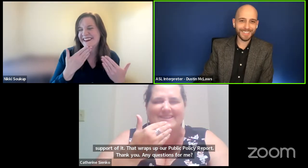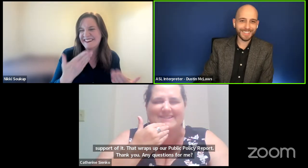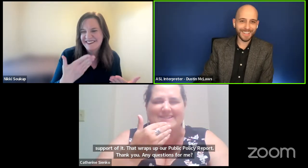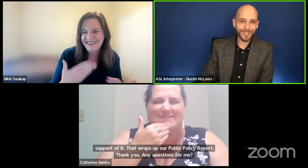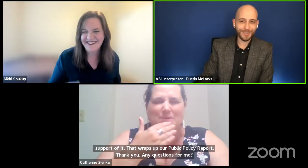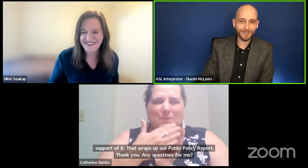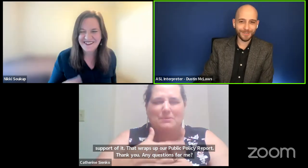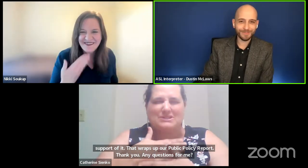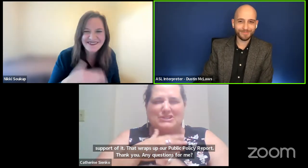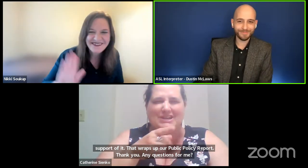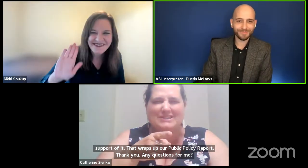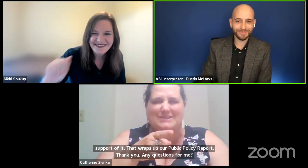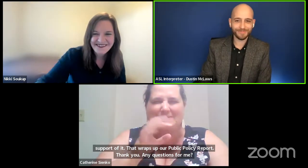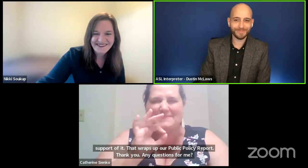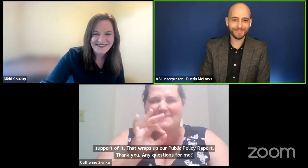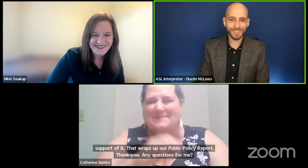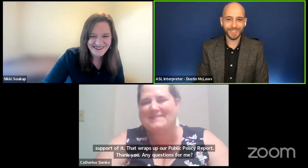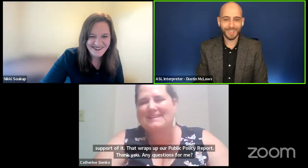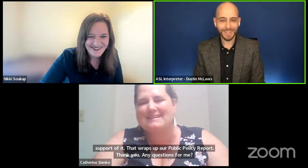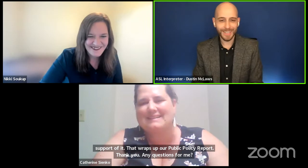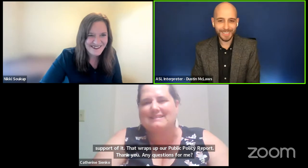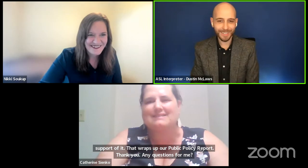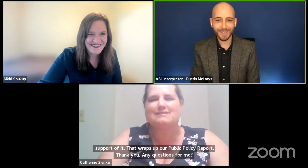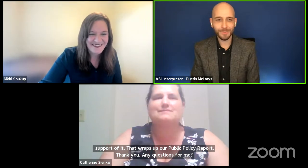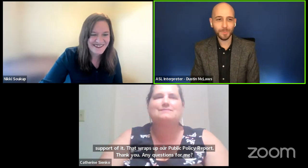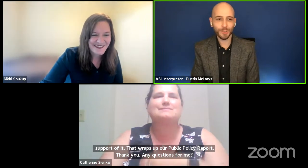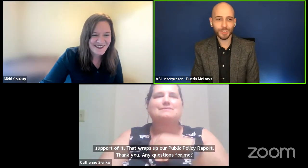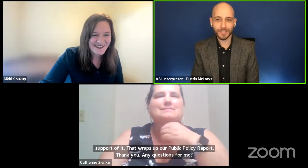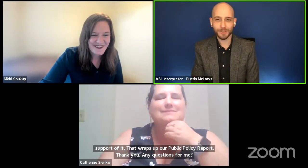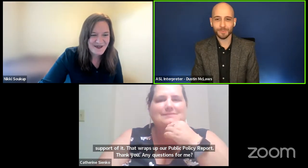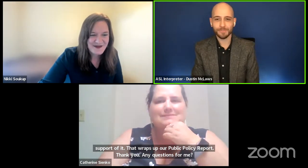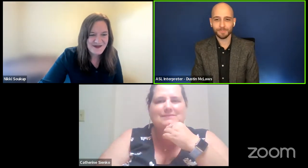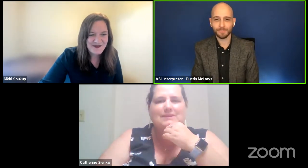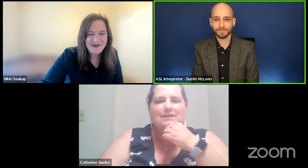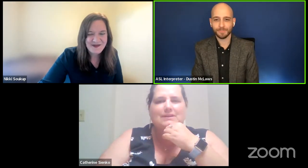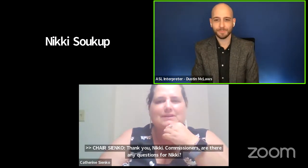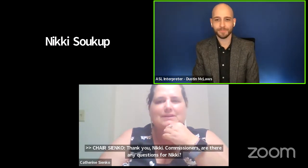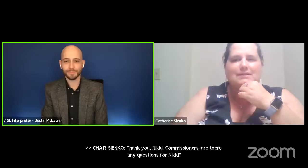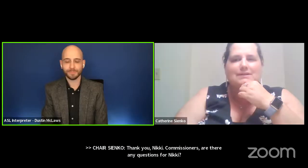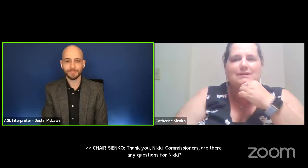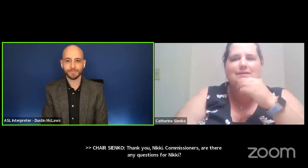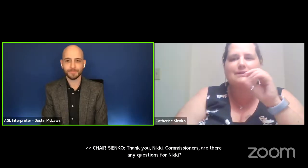This is Nikki. Thank you. Thanks, Nikki. We appreciate you.